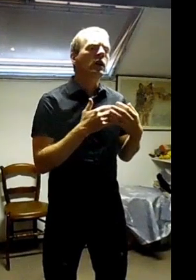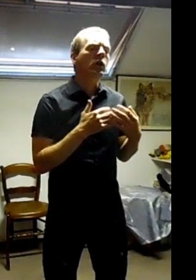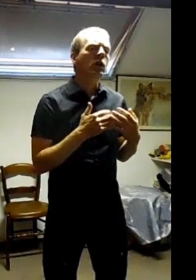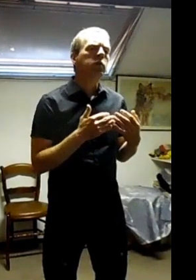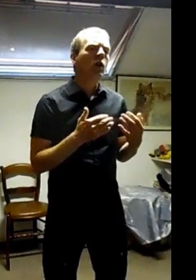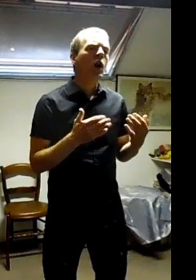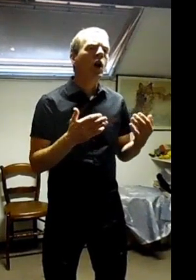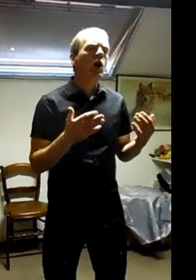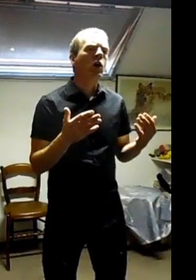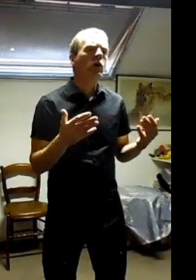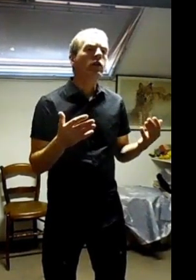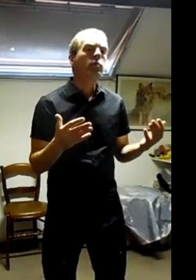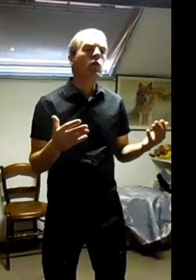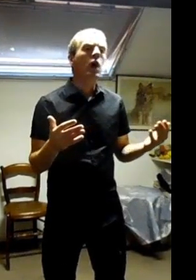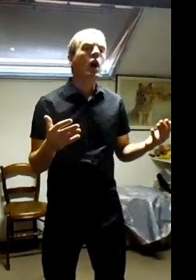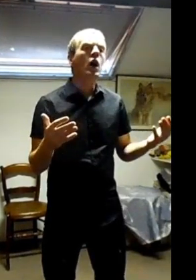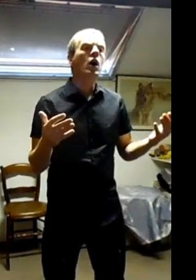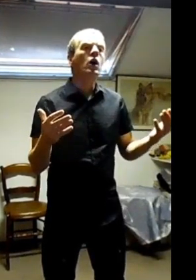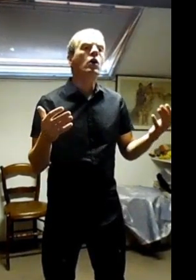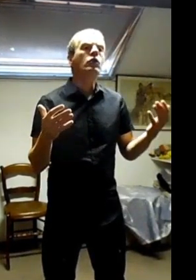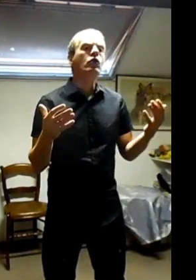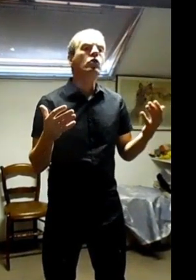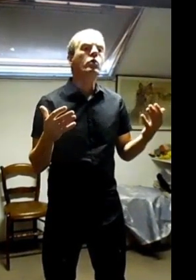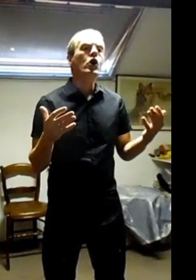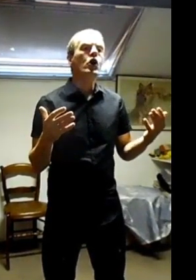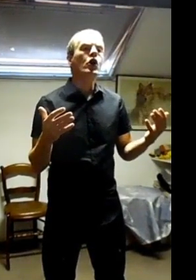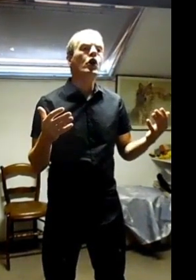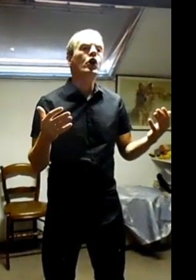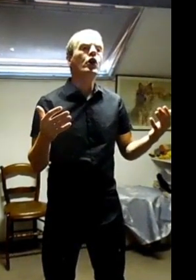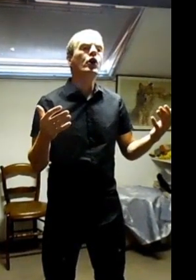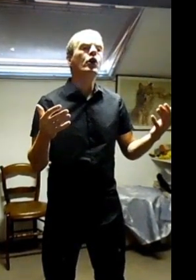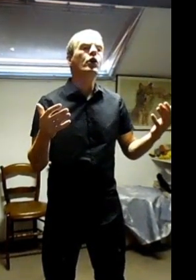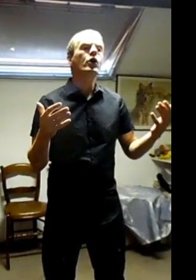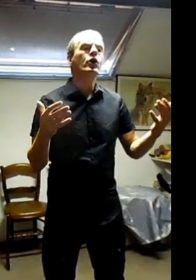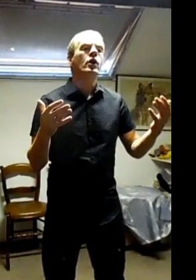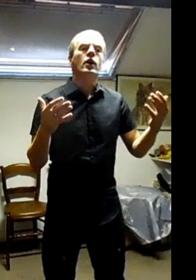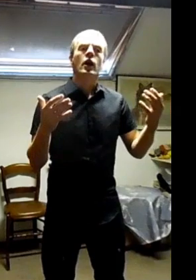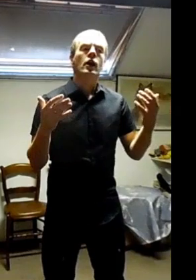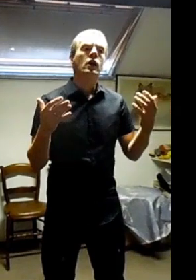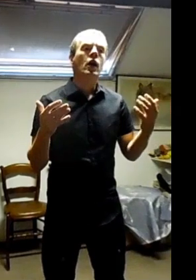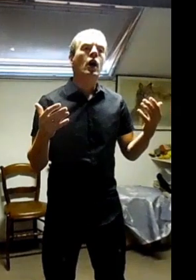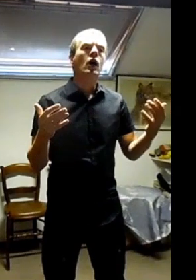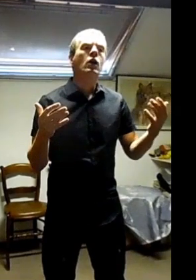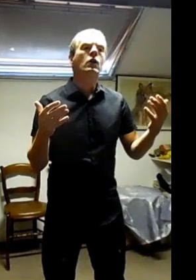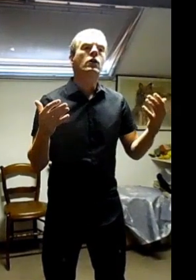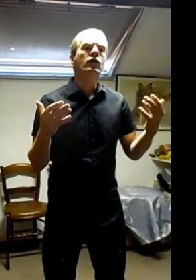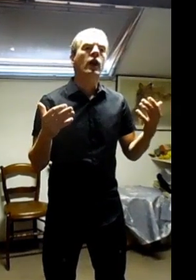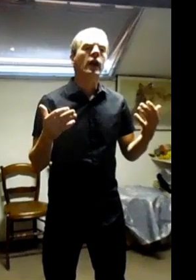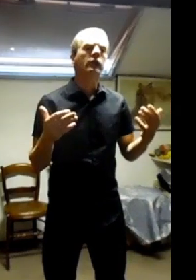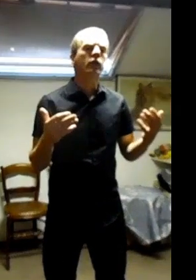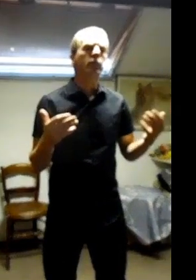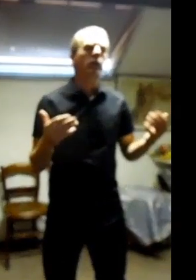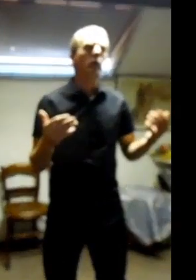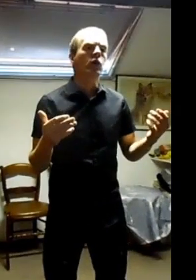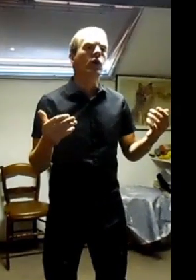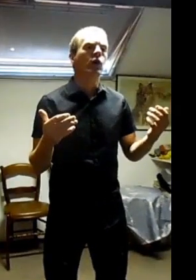They were proud as proud could be, And now the sky that spirits